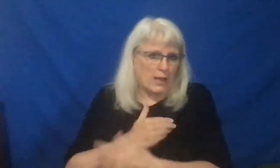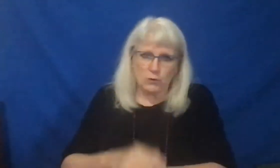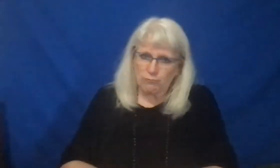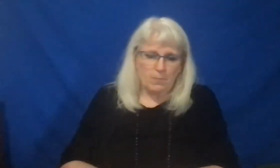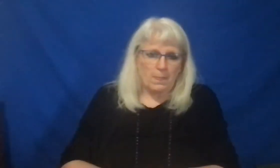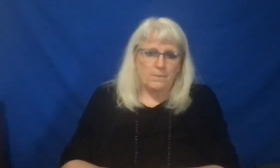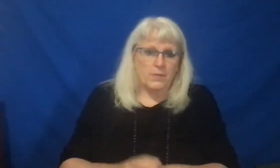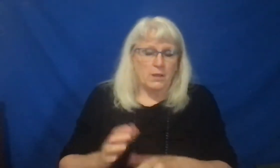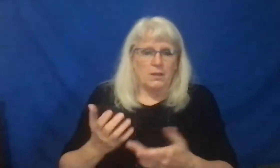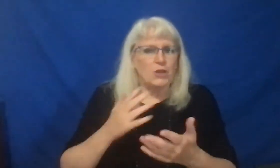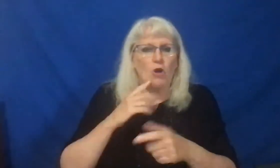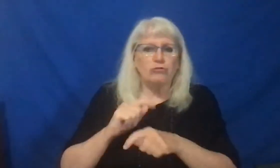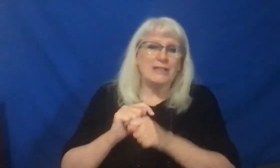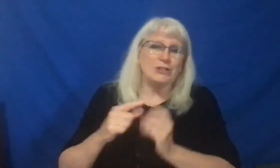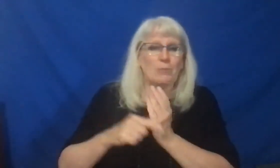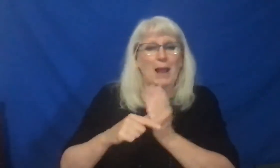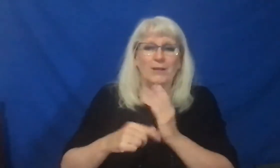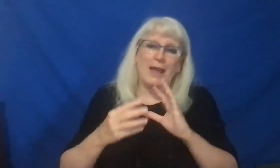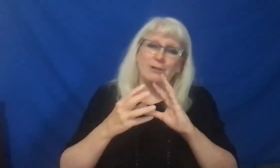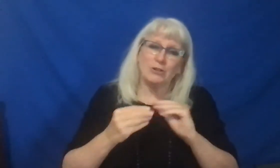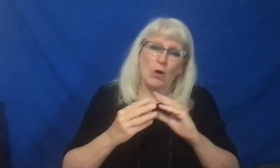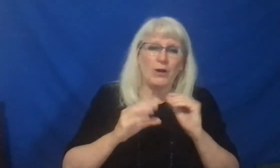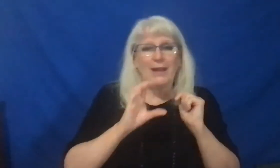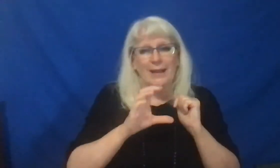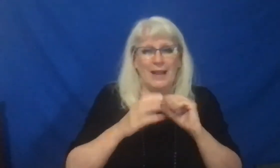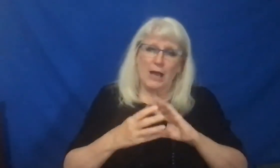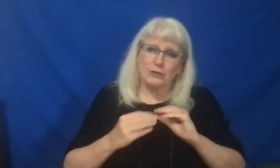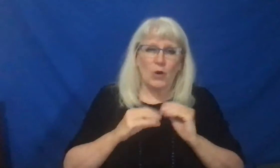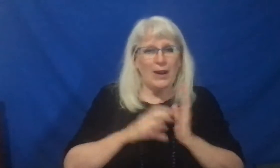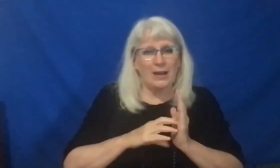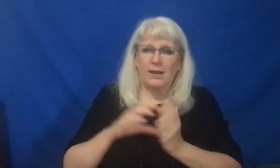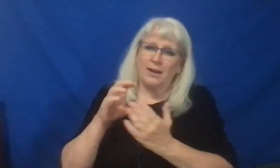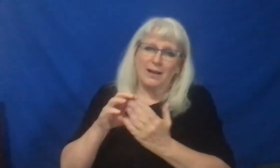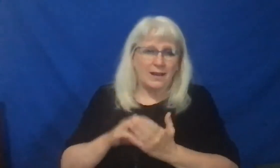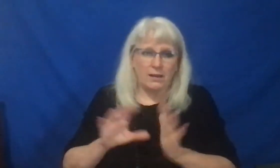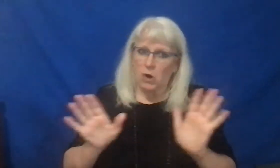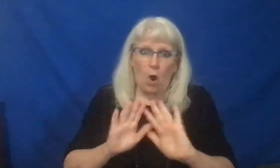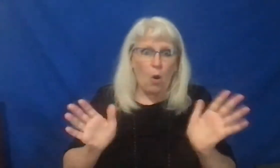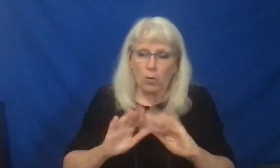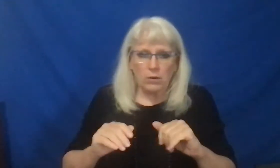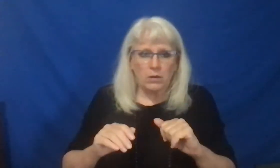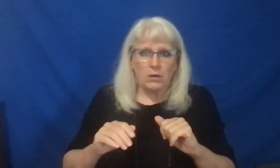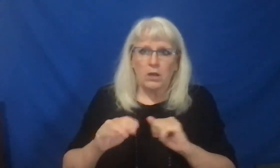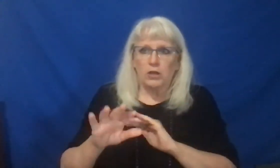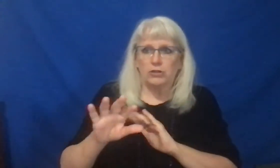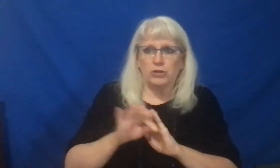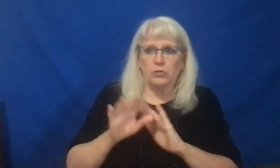traditional pamphlet of story, story, story, we're doing like this choose your adventure type of